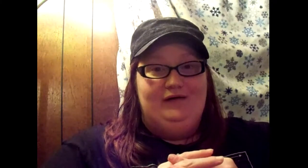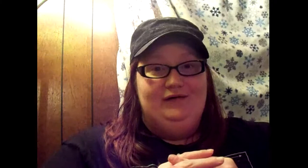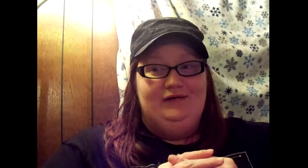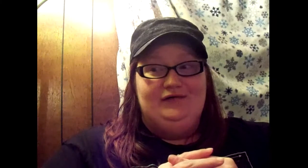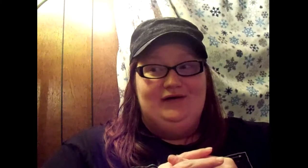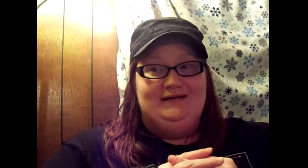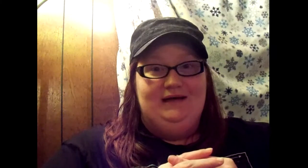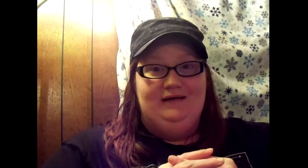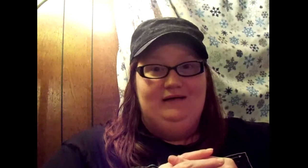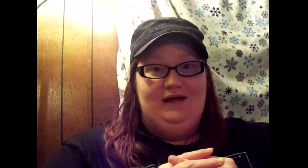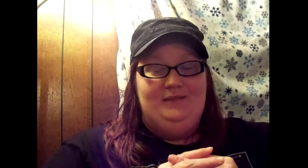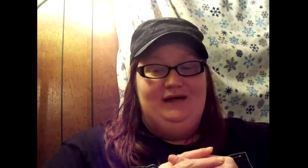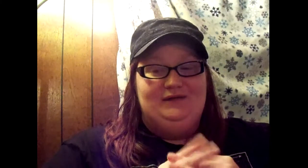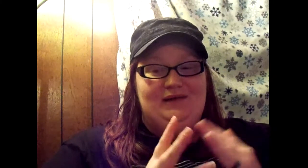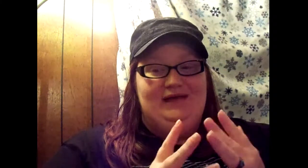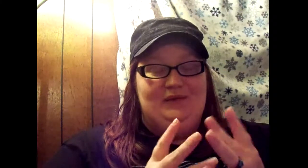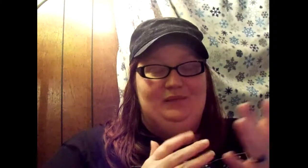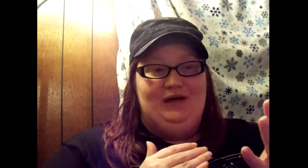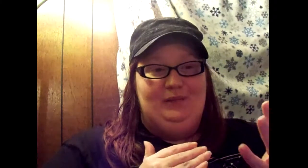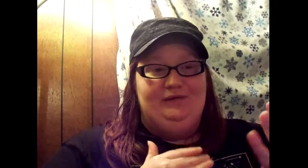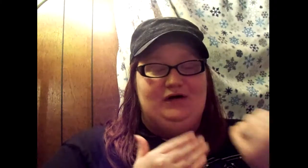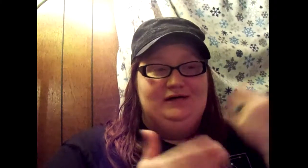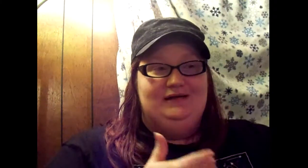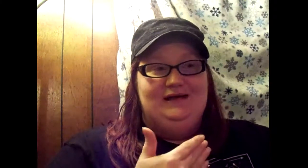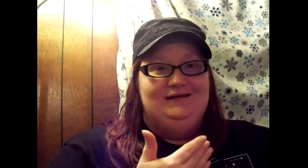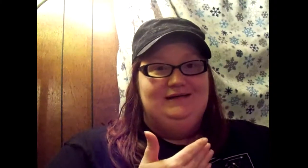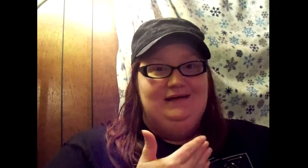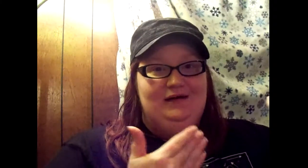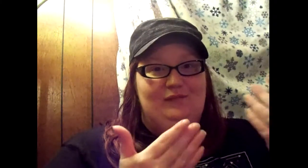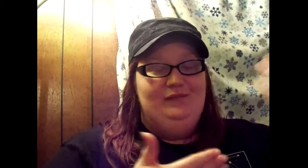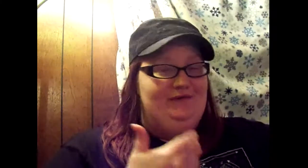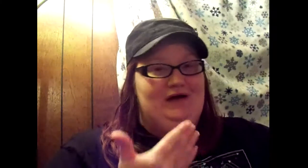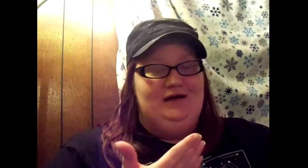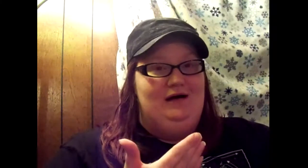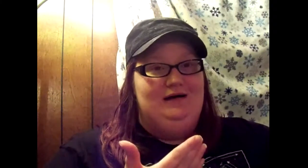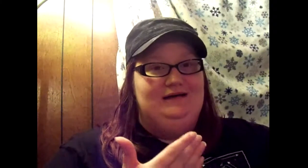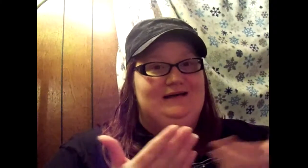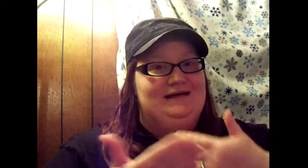you're trusting. I mean, it's one thing that we've talked to kids when we've done cons, because